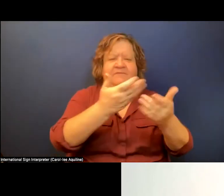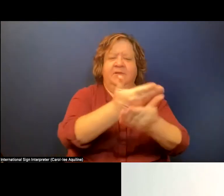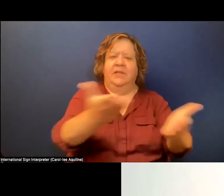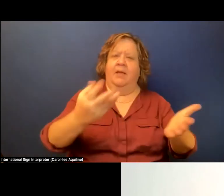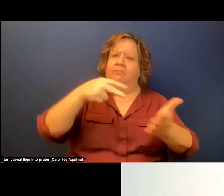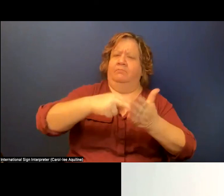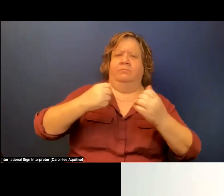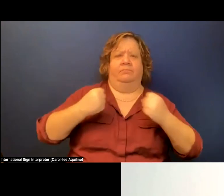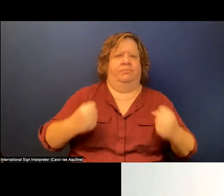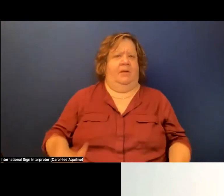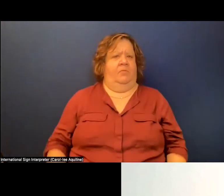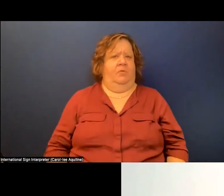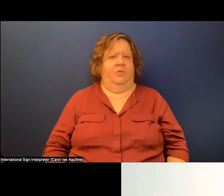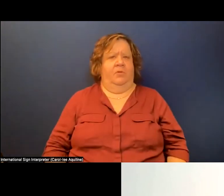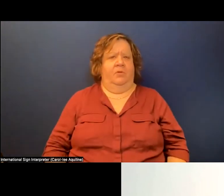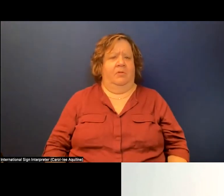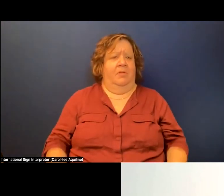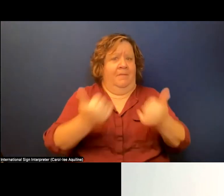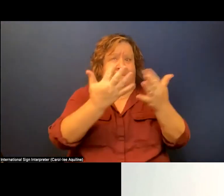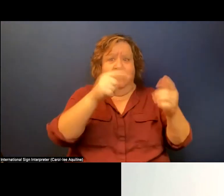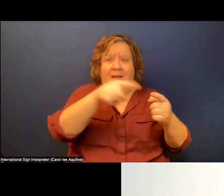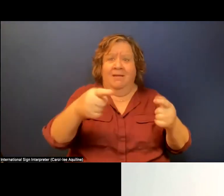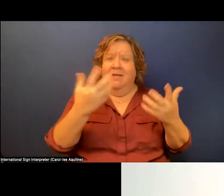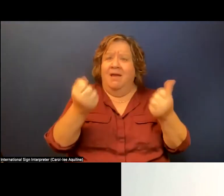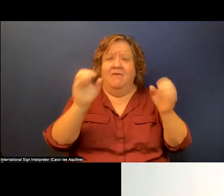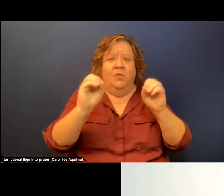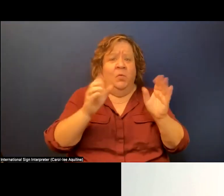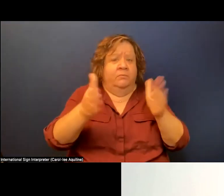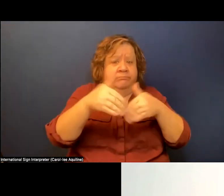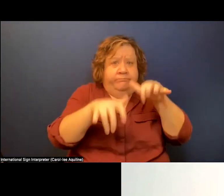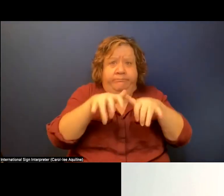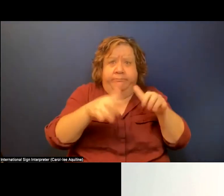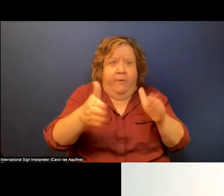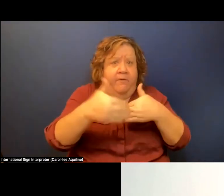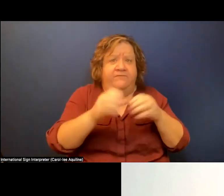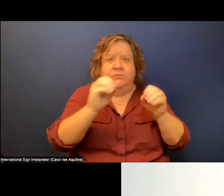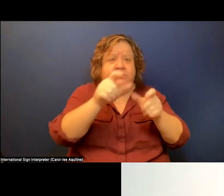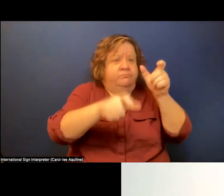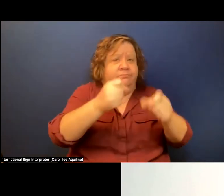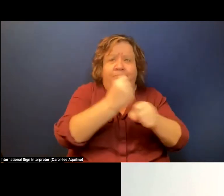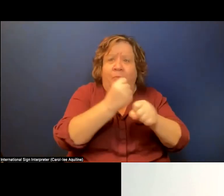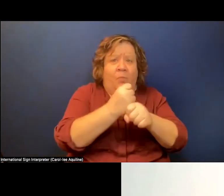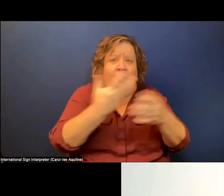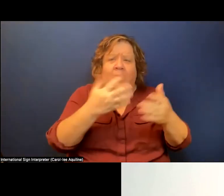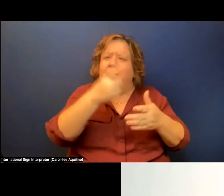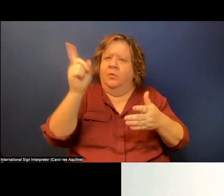the OPDs also means that strengthening their institutional capacity, but